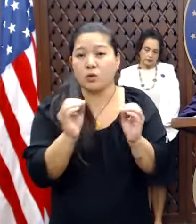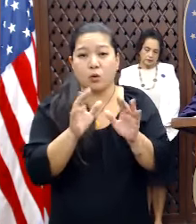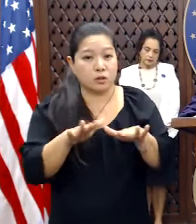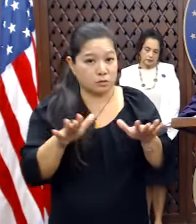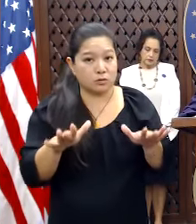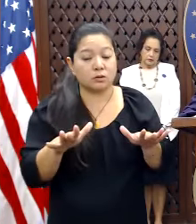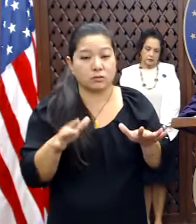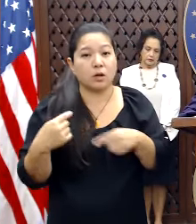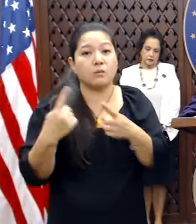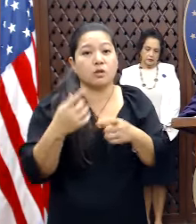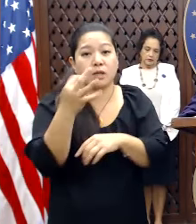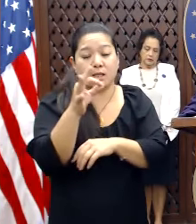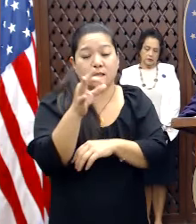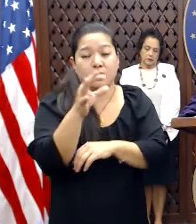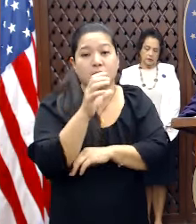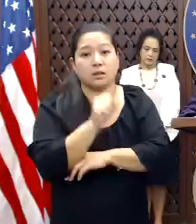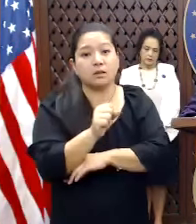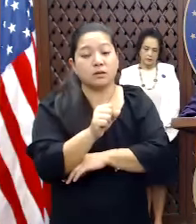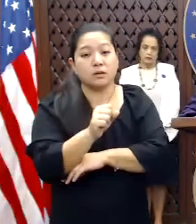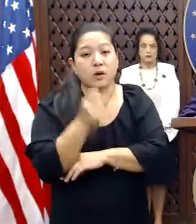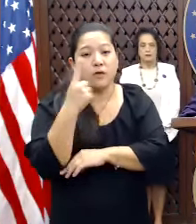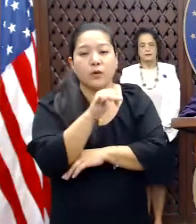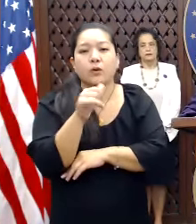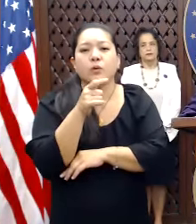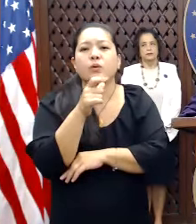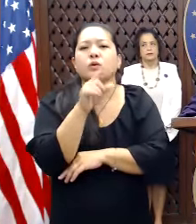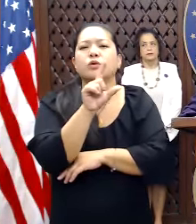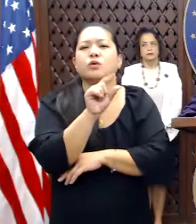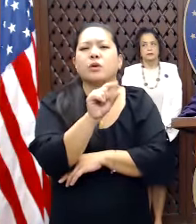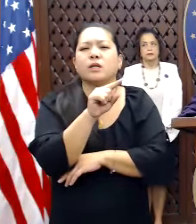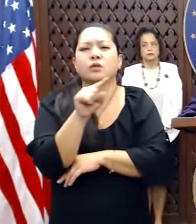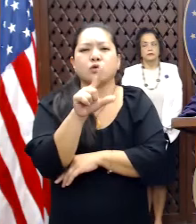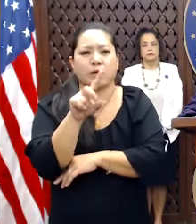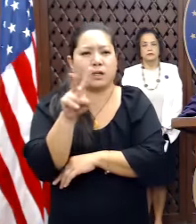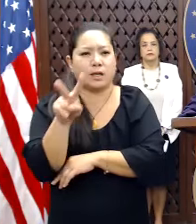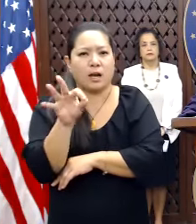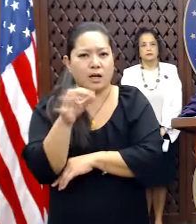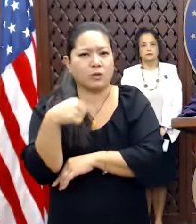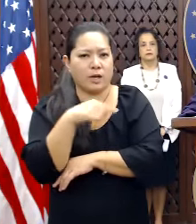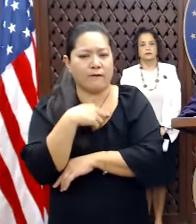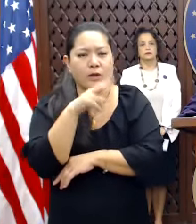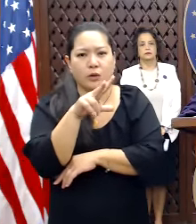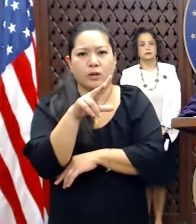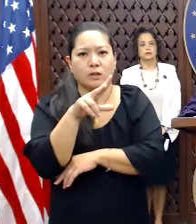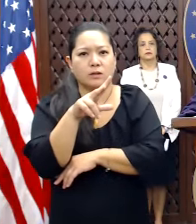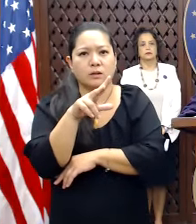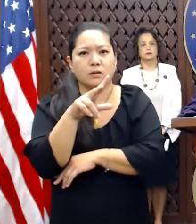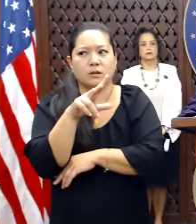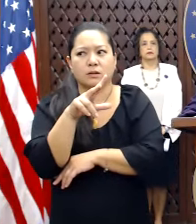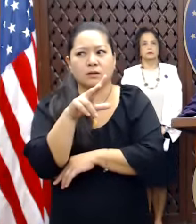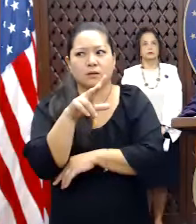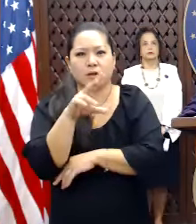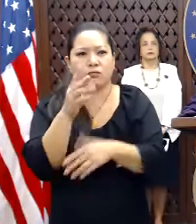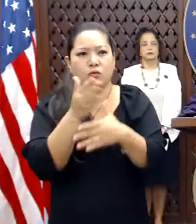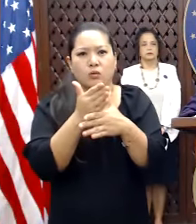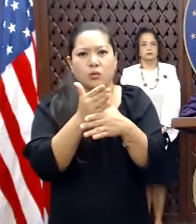children up to 19 years of age. For those 20 to 29 years of age, we have 39. COVID patients between the ages